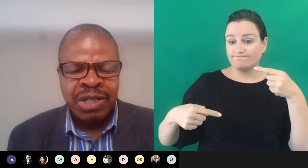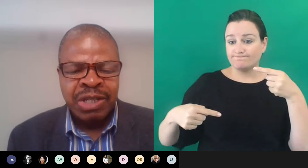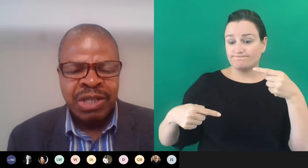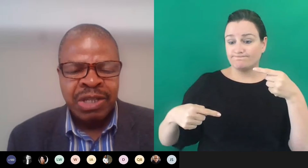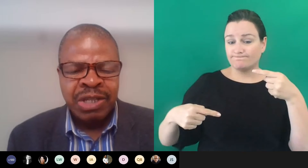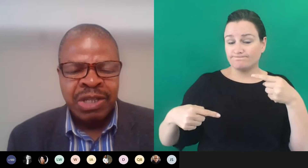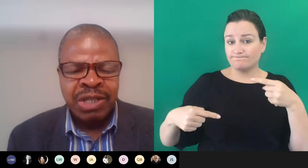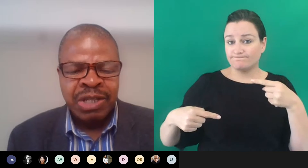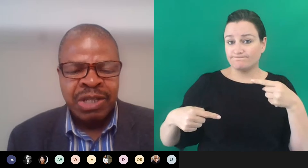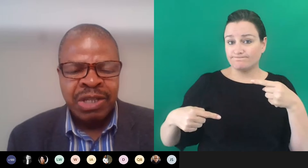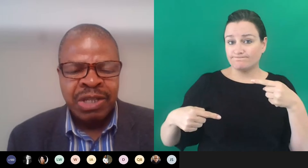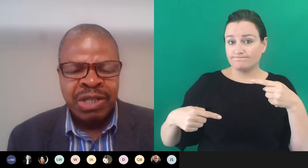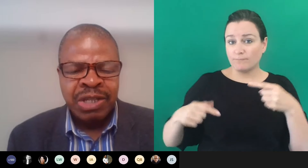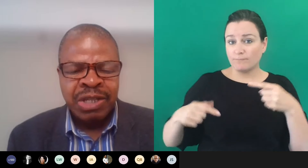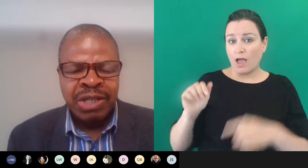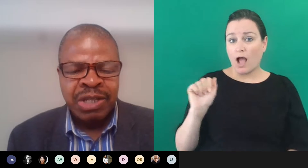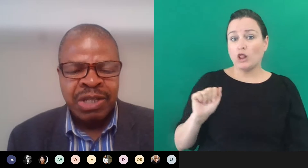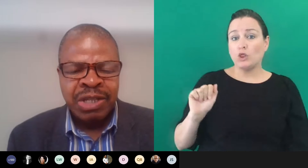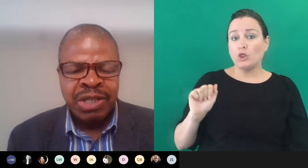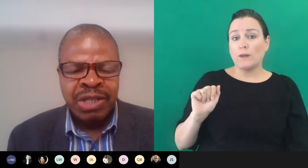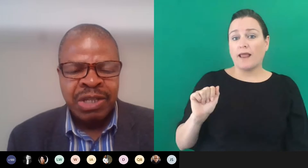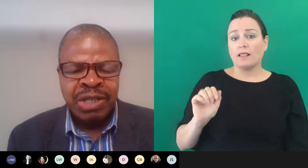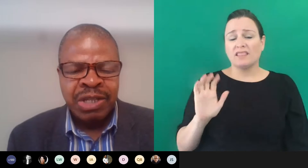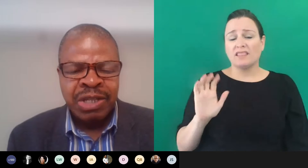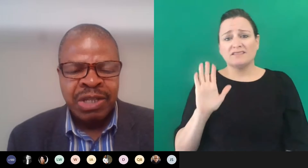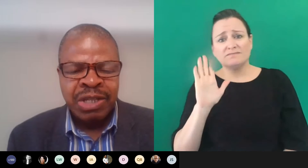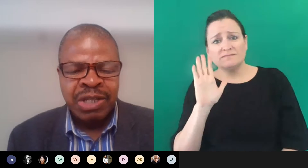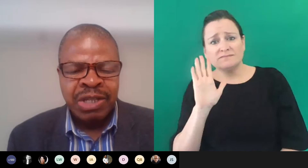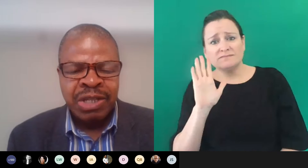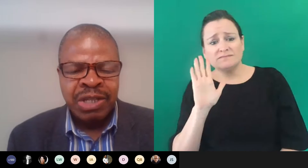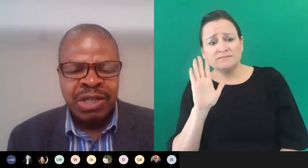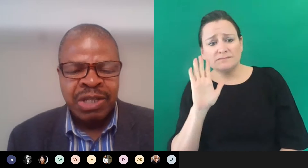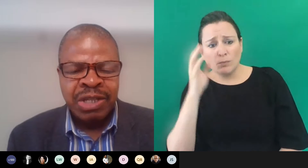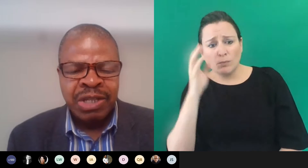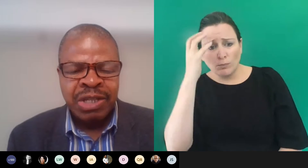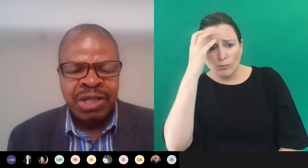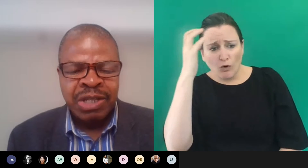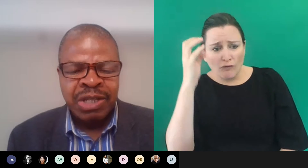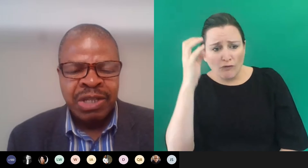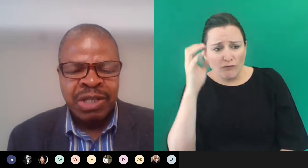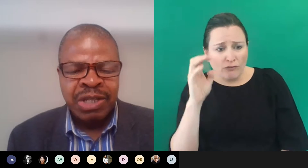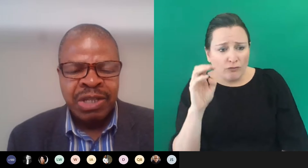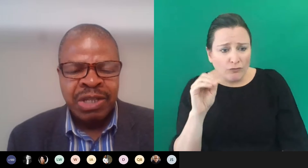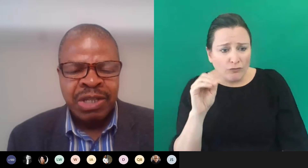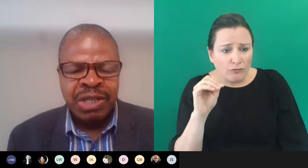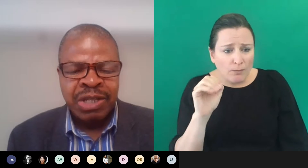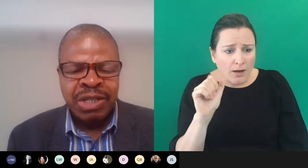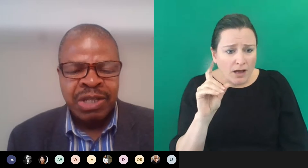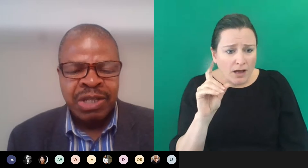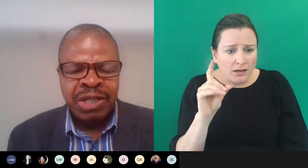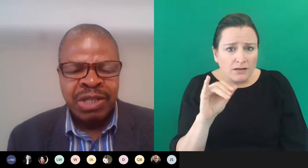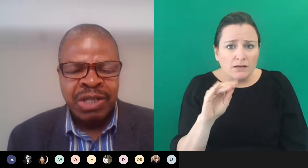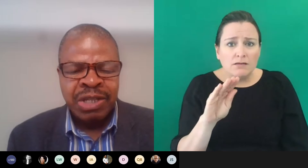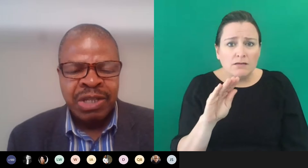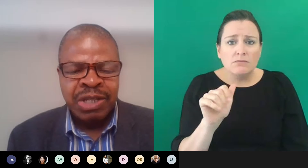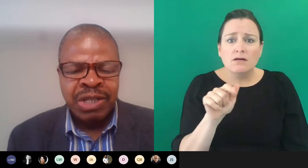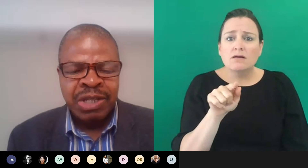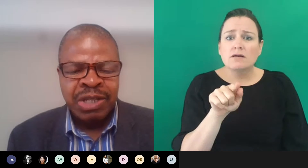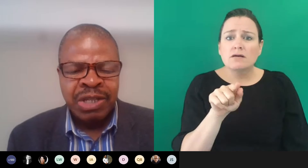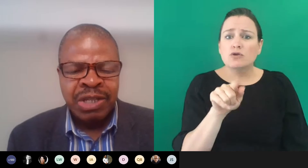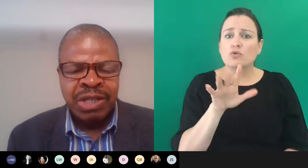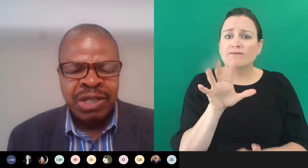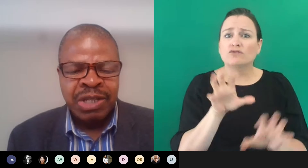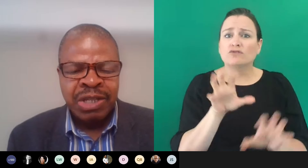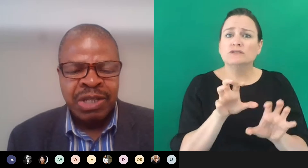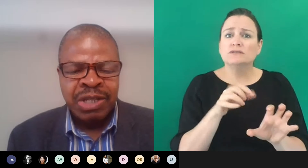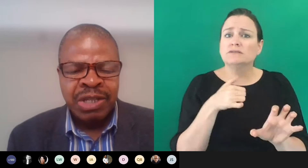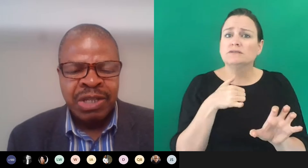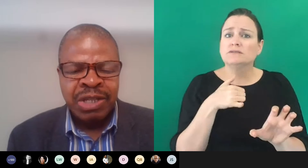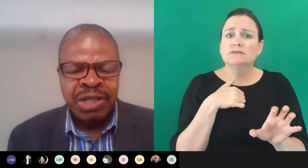Mbulu, you have frozen on my side. We can't hear you.